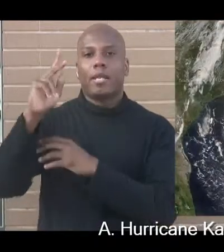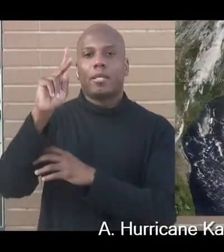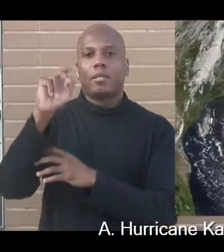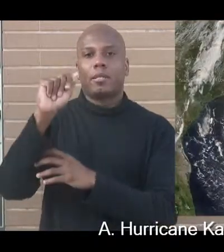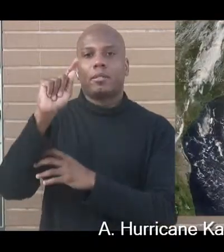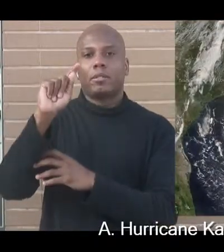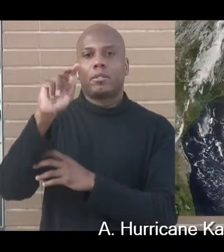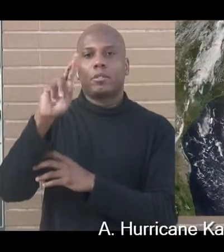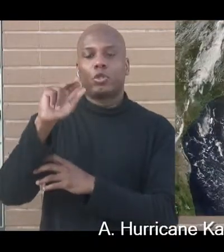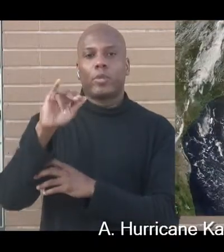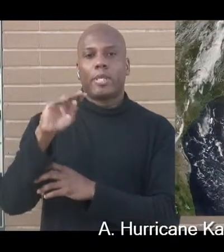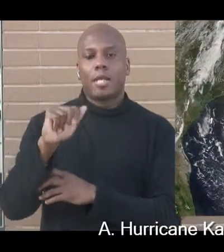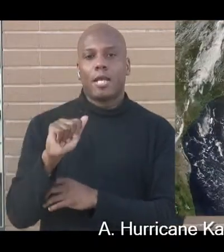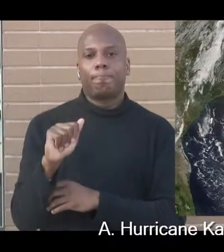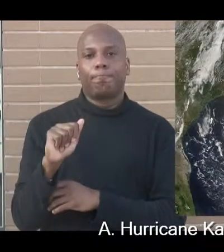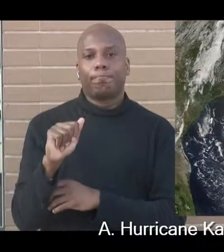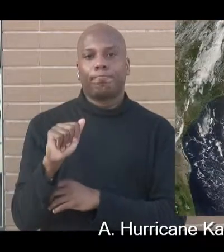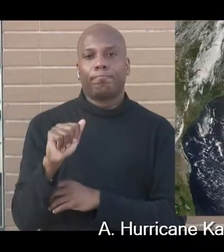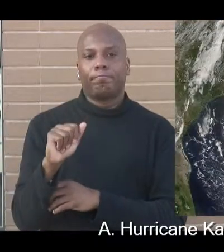Hurricane Katrina.